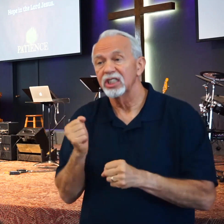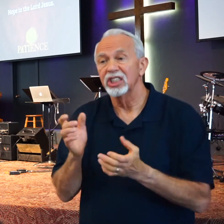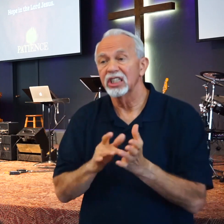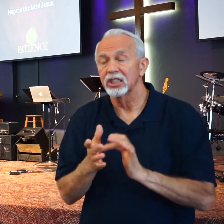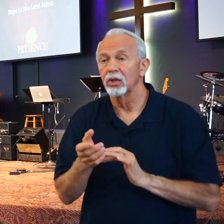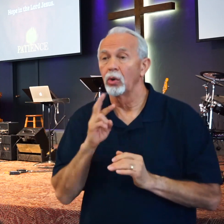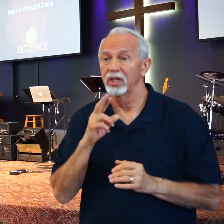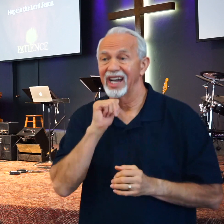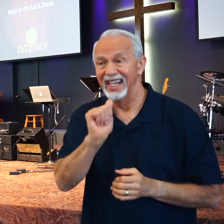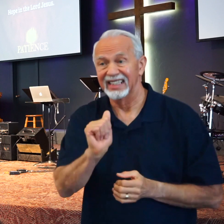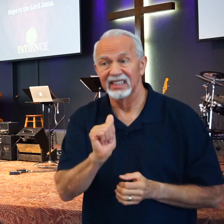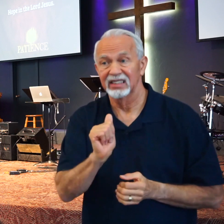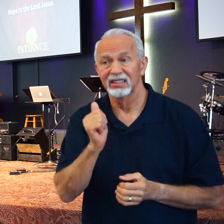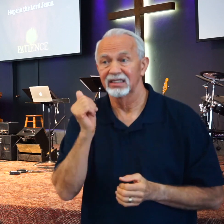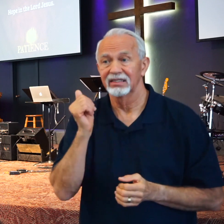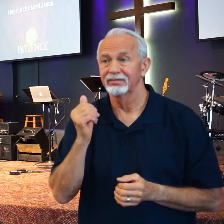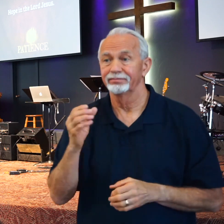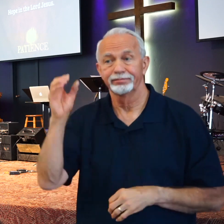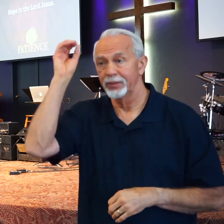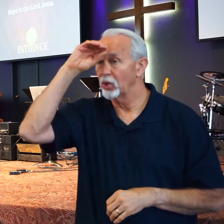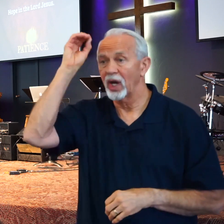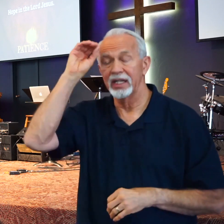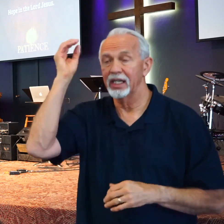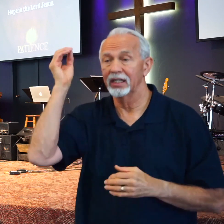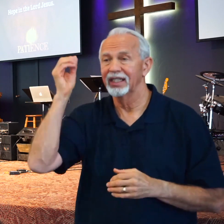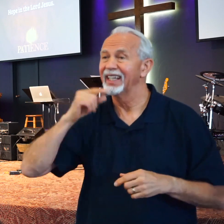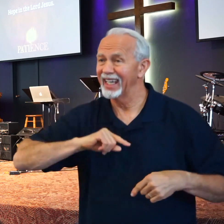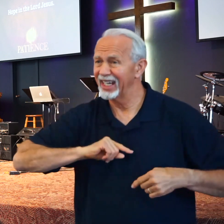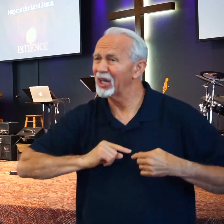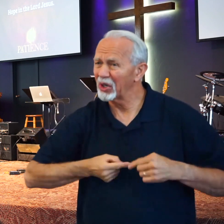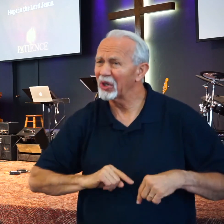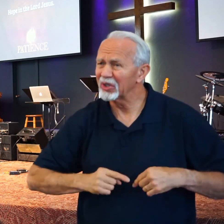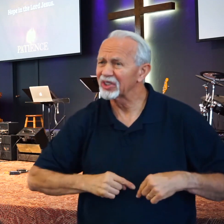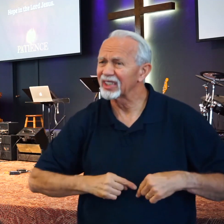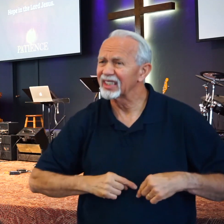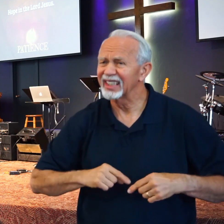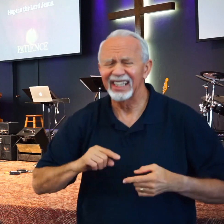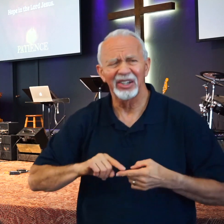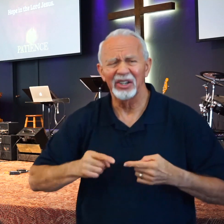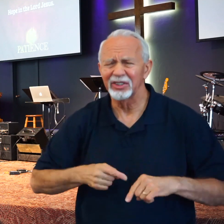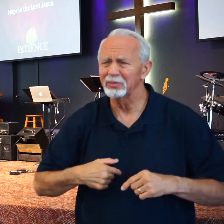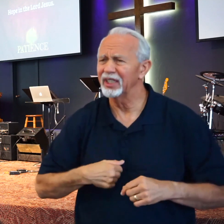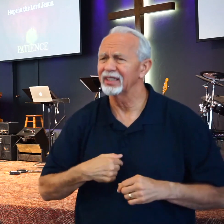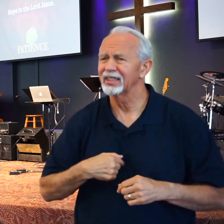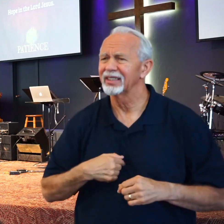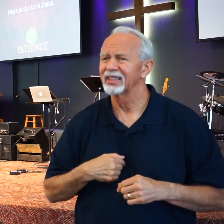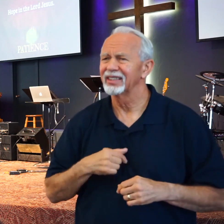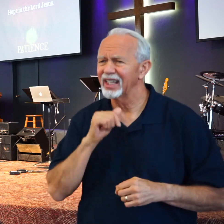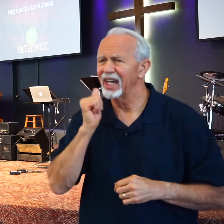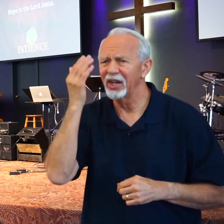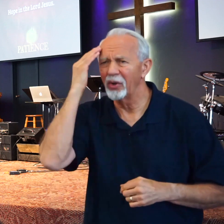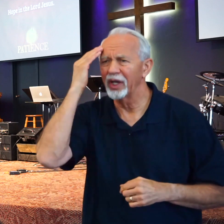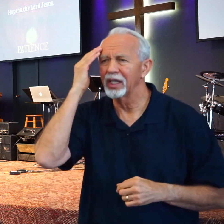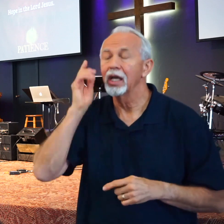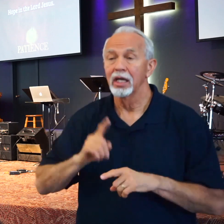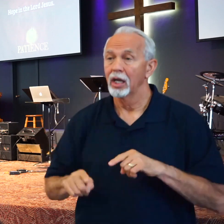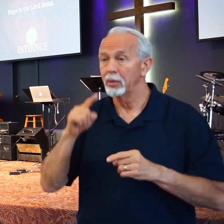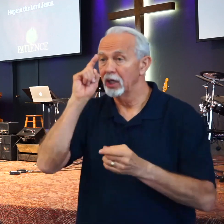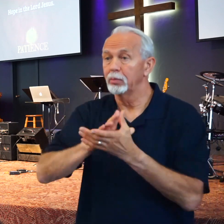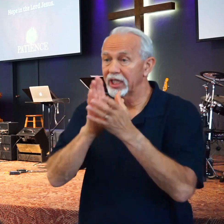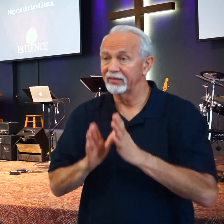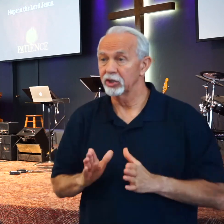I have no idea, and it hurts. But a believer's